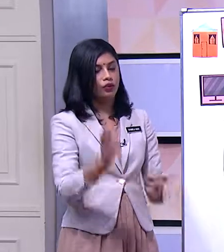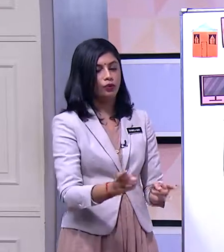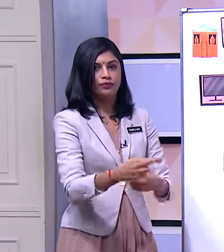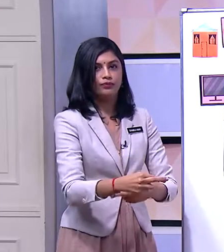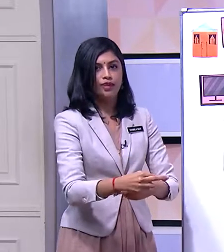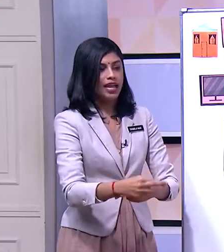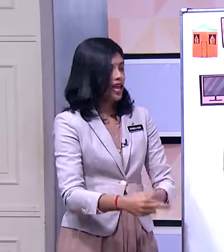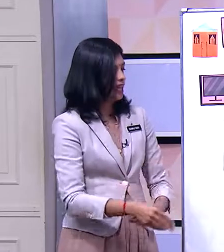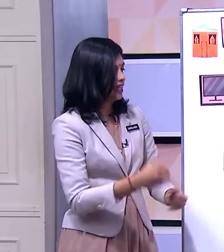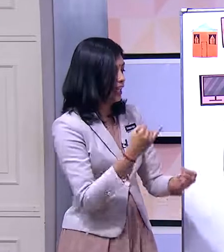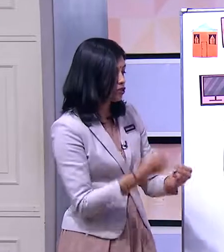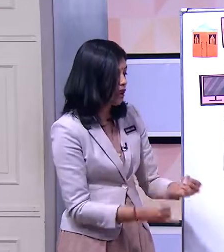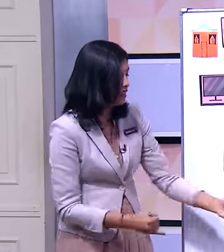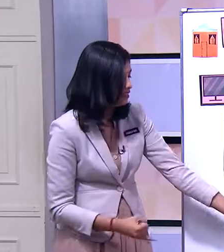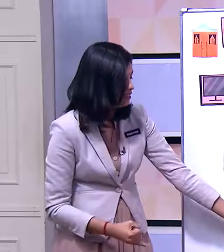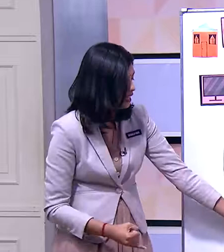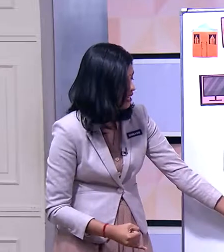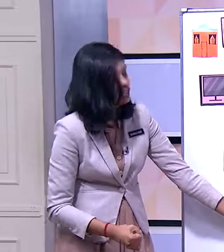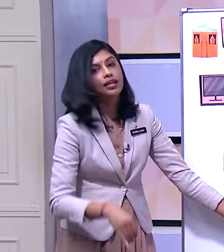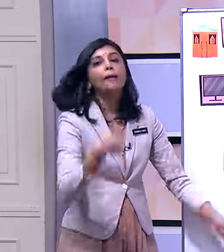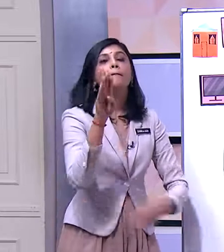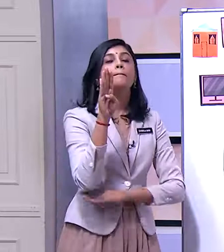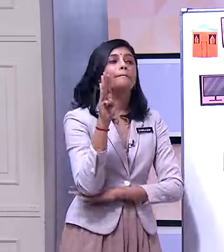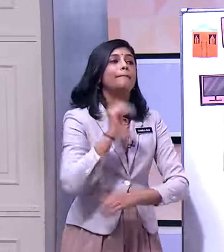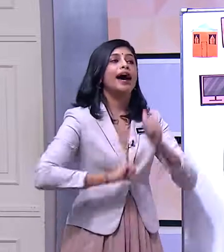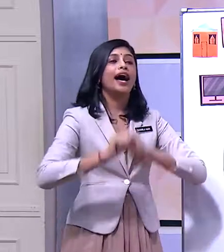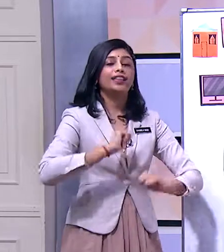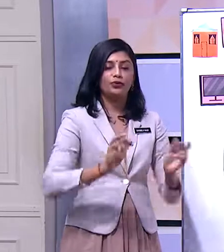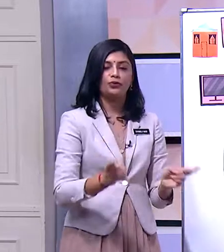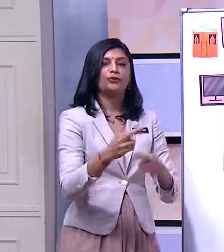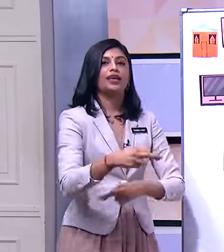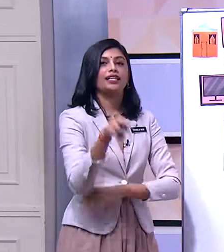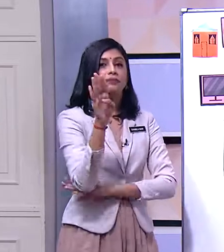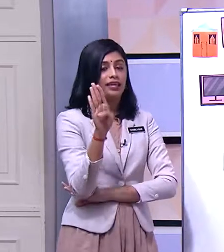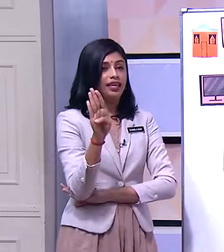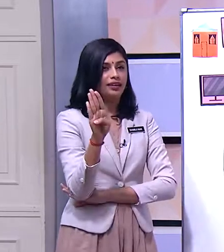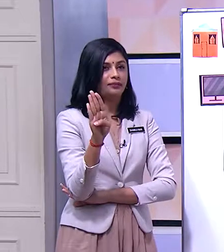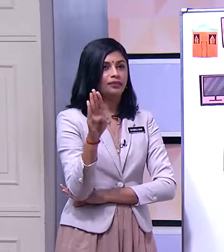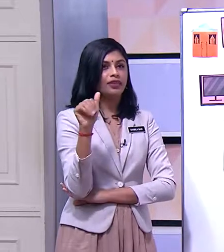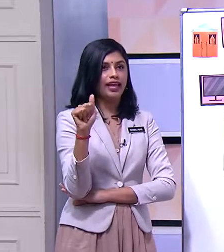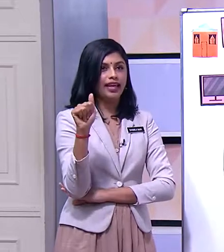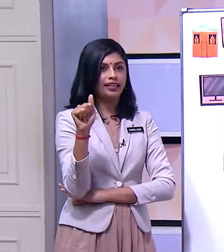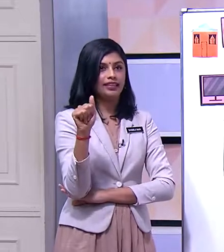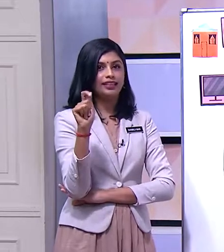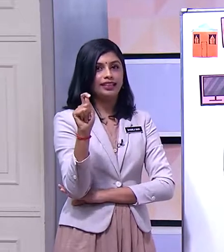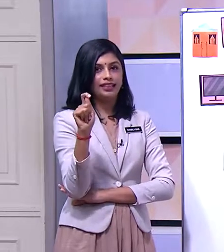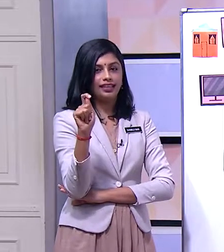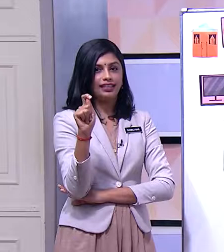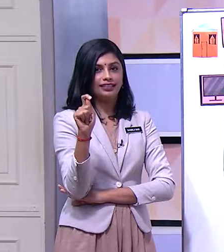Room. And the last one is bathroom. Yes, B. B. A. A. T. T.